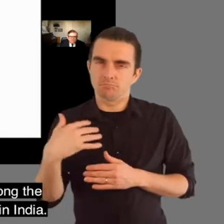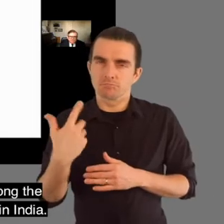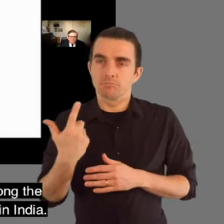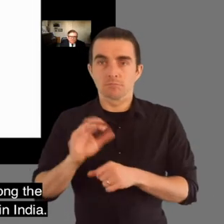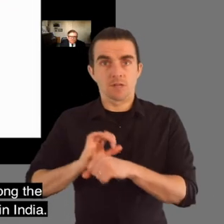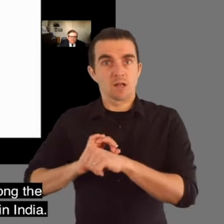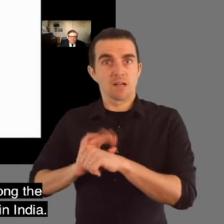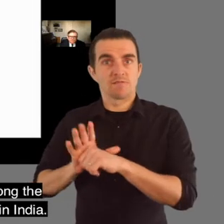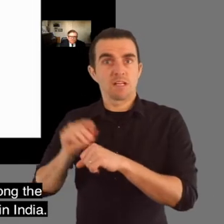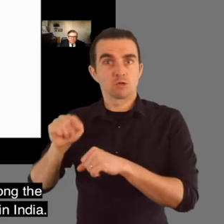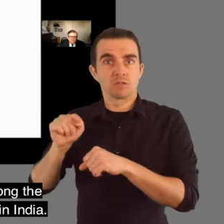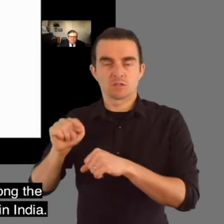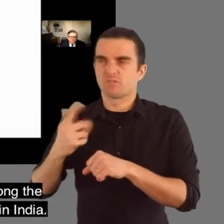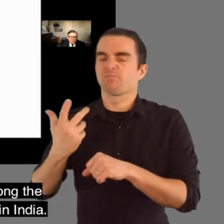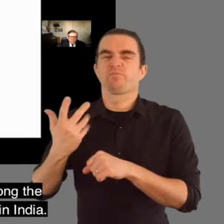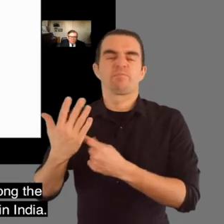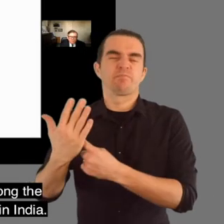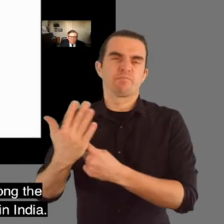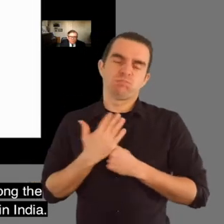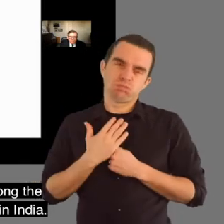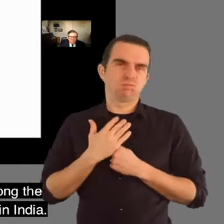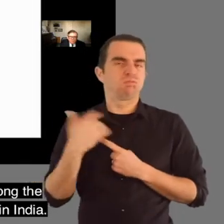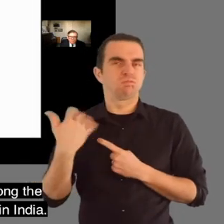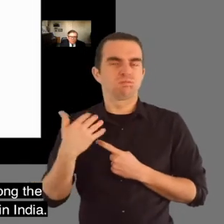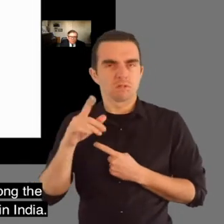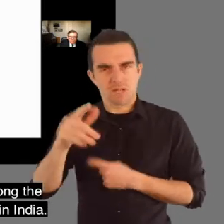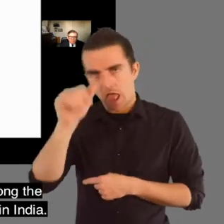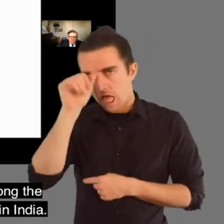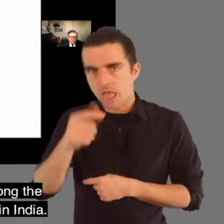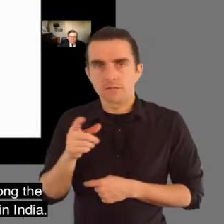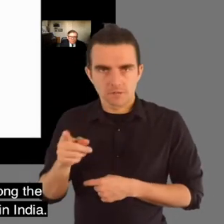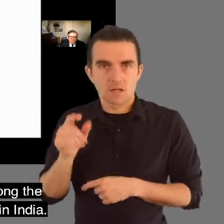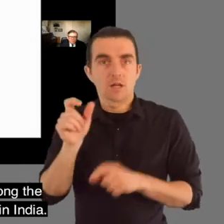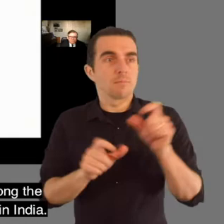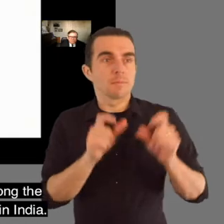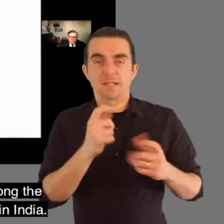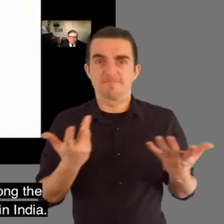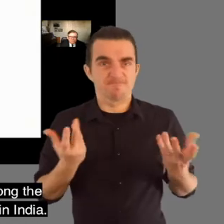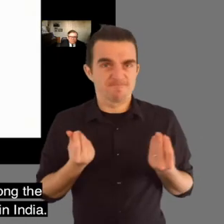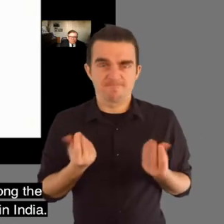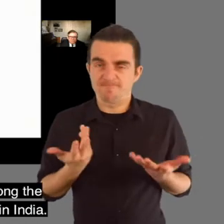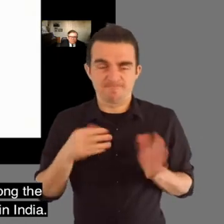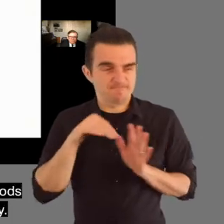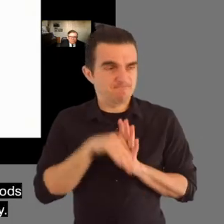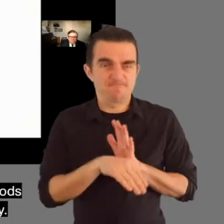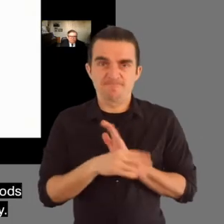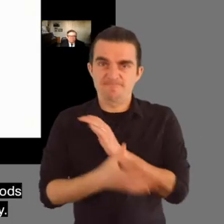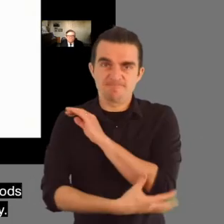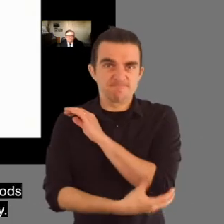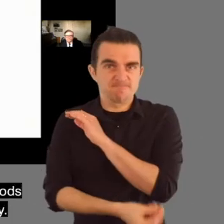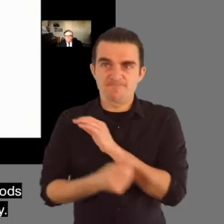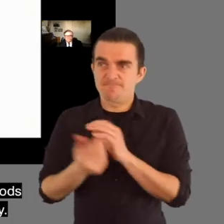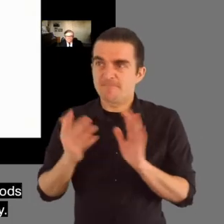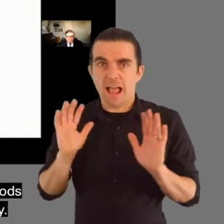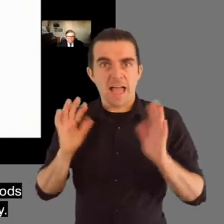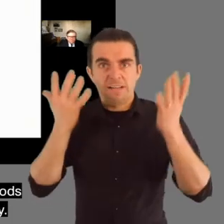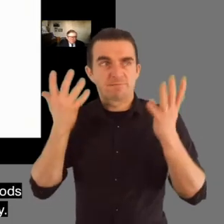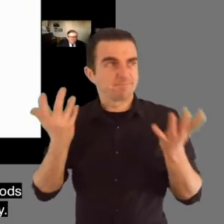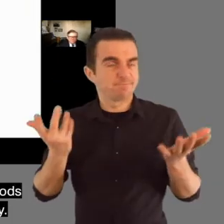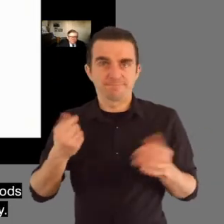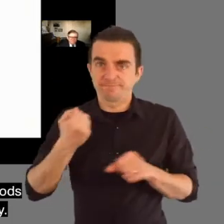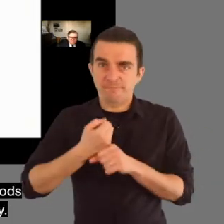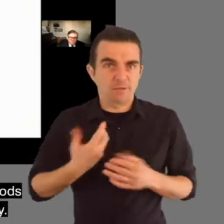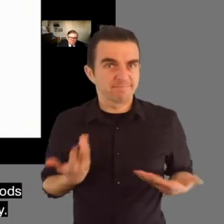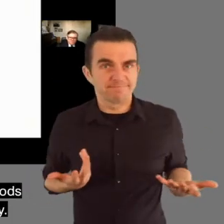People with disabilities are among the worst hit as a result of the virus in India. Many have lost their livelihoods and